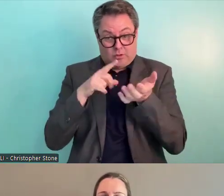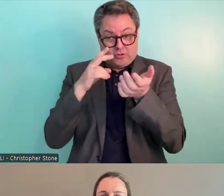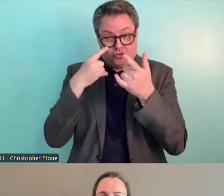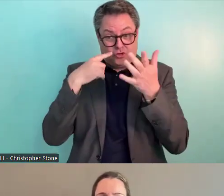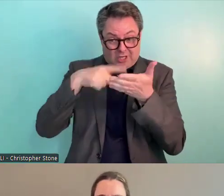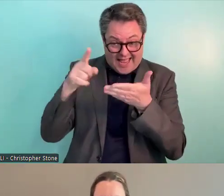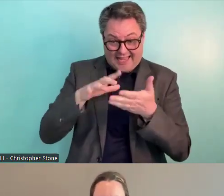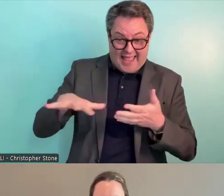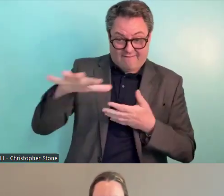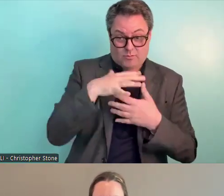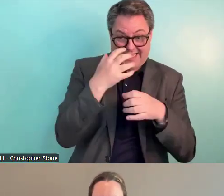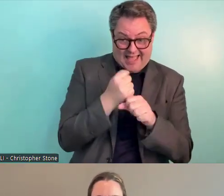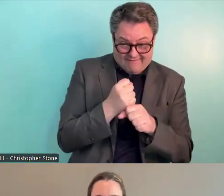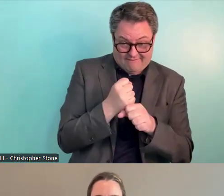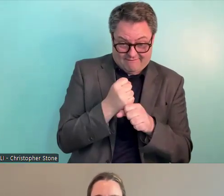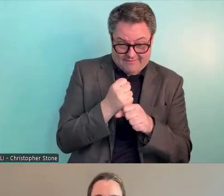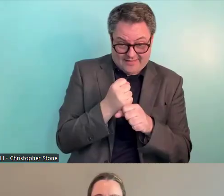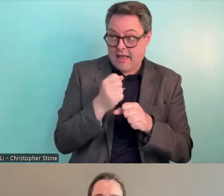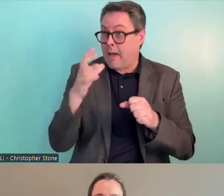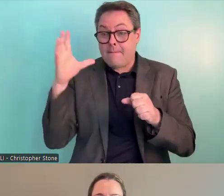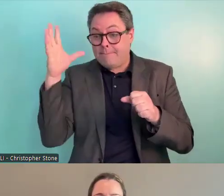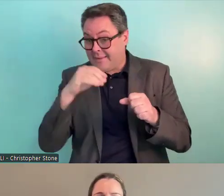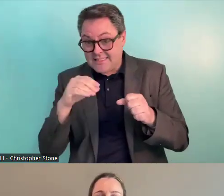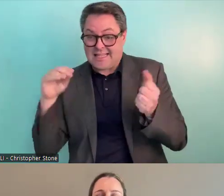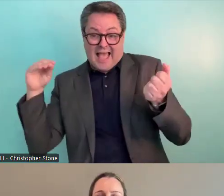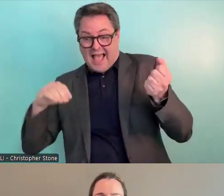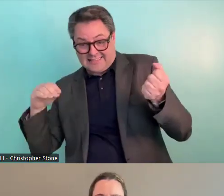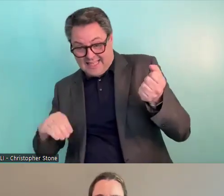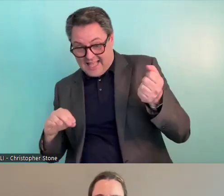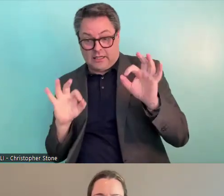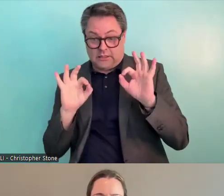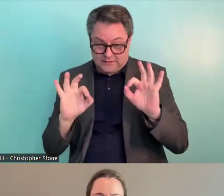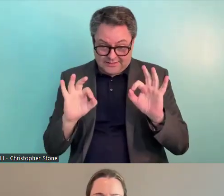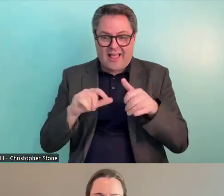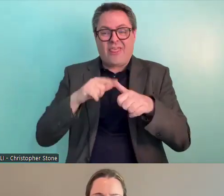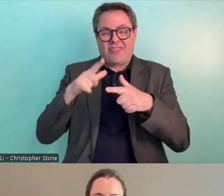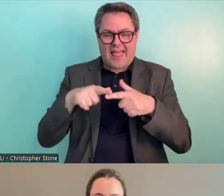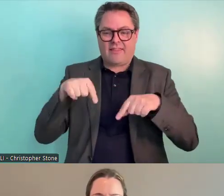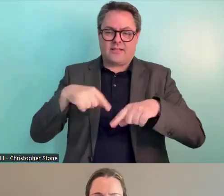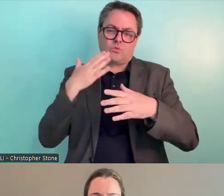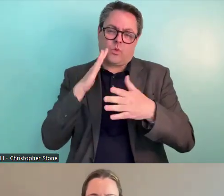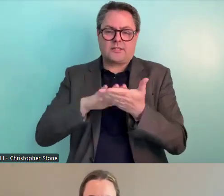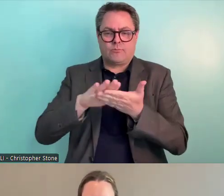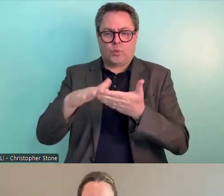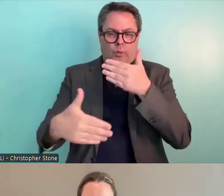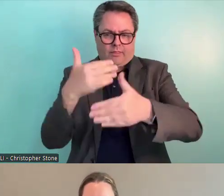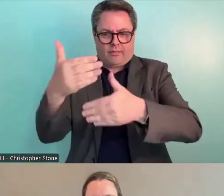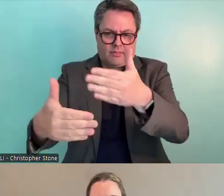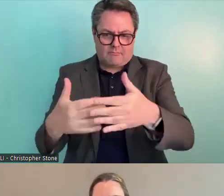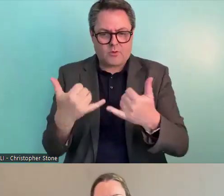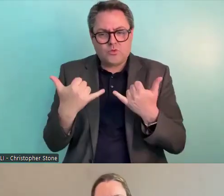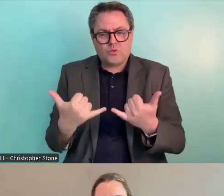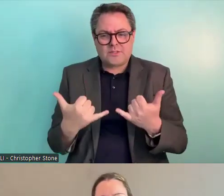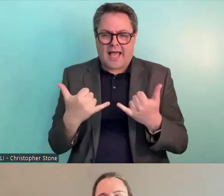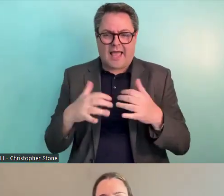When there is a vote, we will send it. So we just want to check that everybody will have it. So we're trying to get this set up at the start.